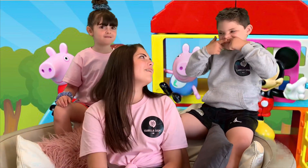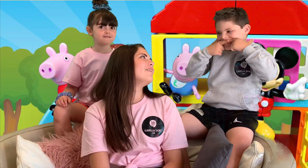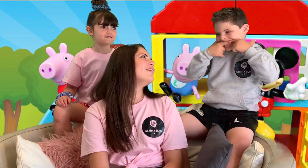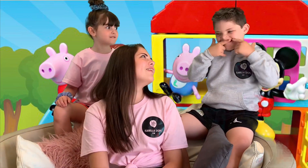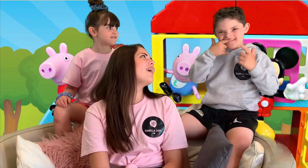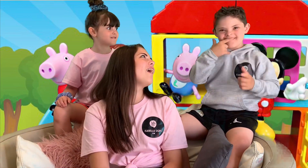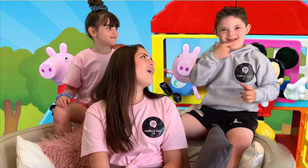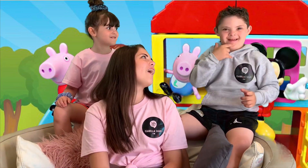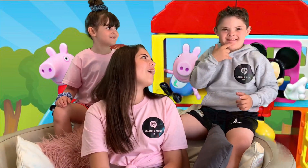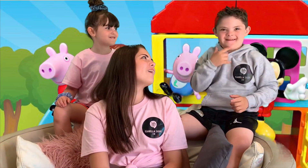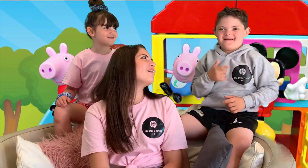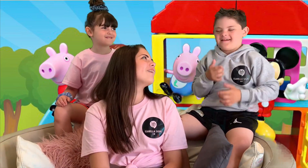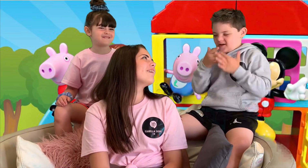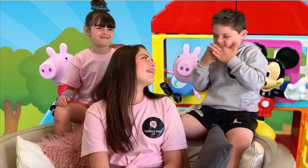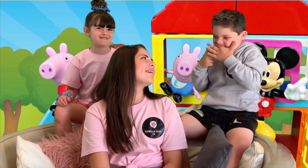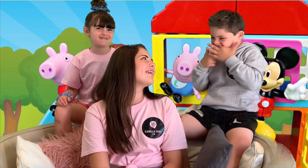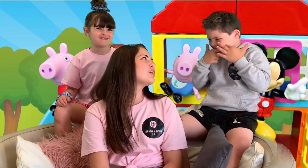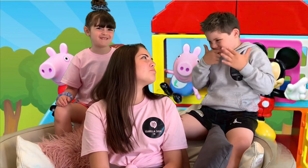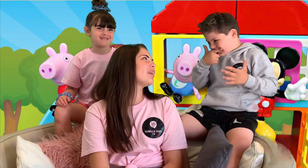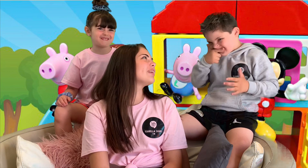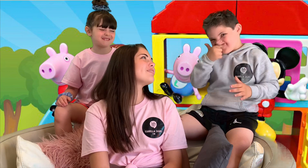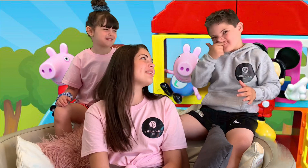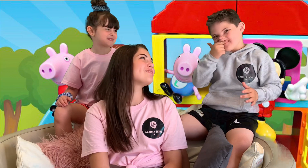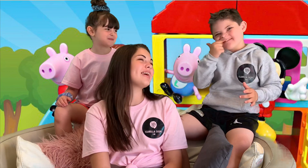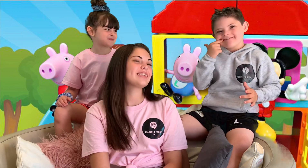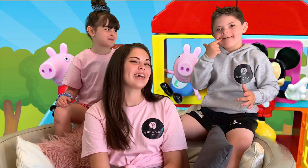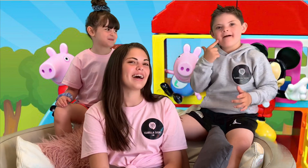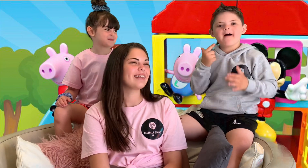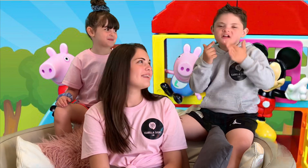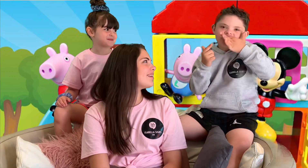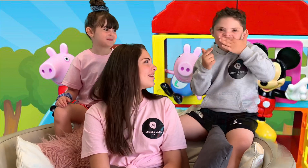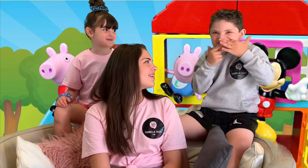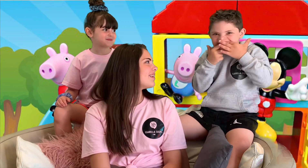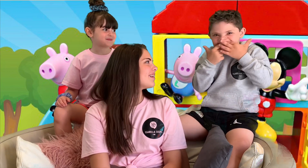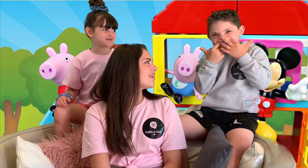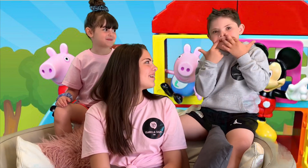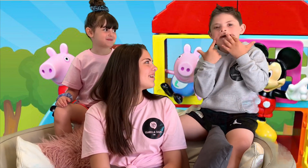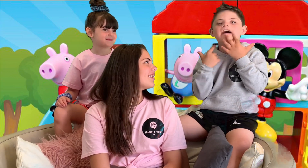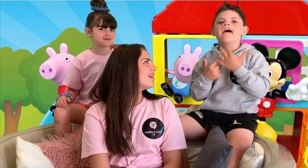No. You pulling your funny face again. Bruh.